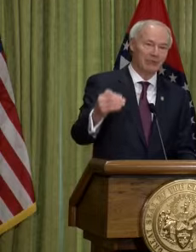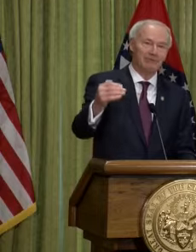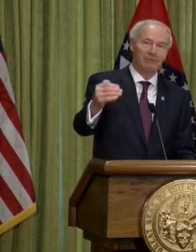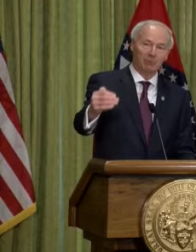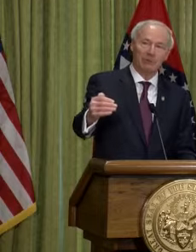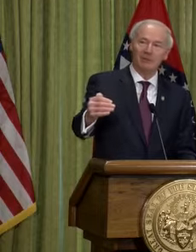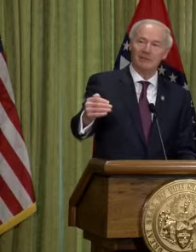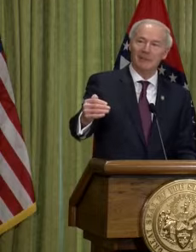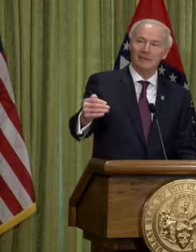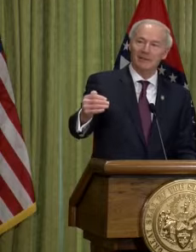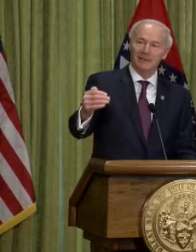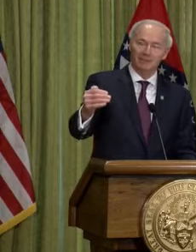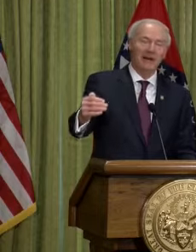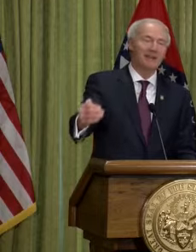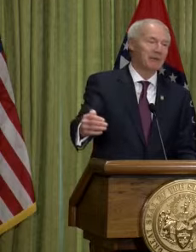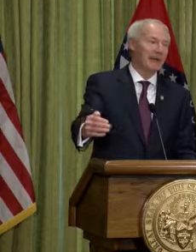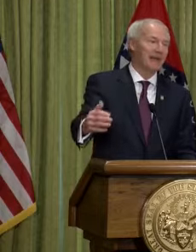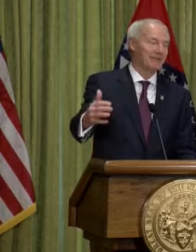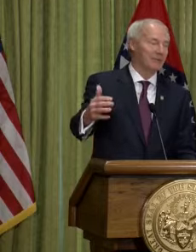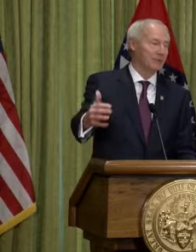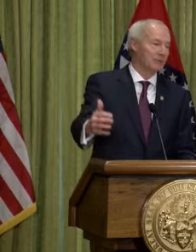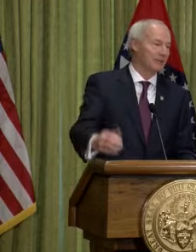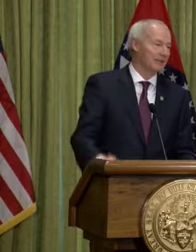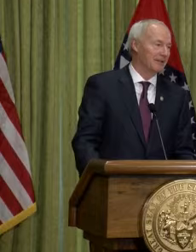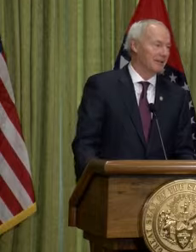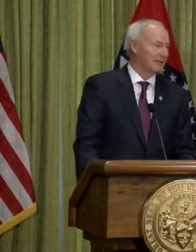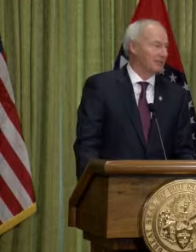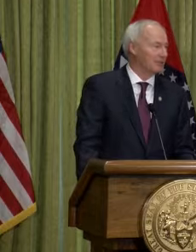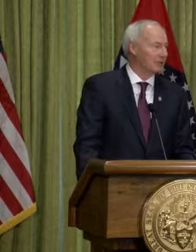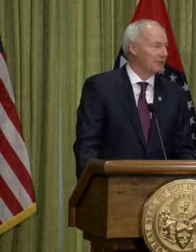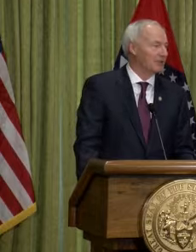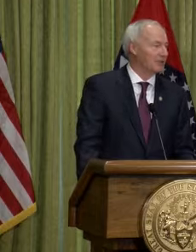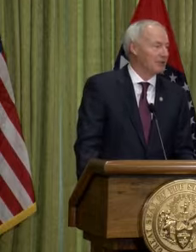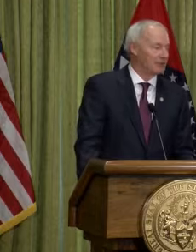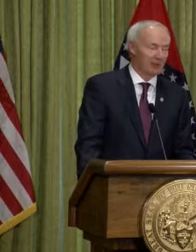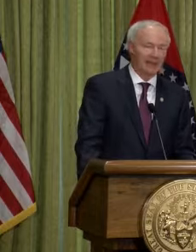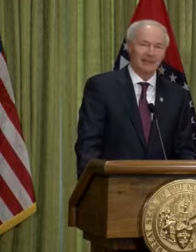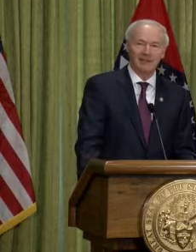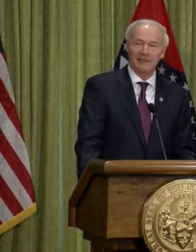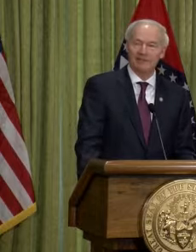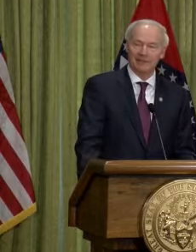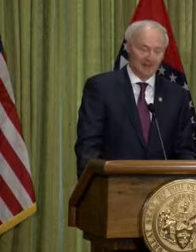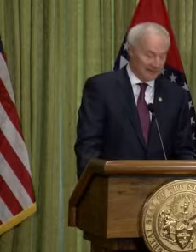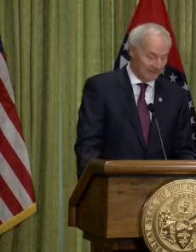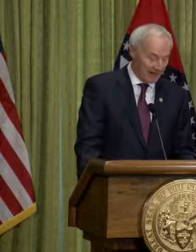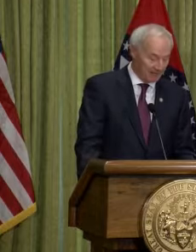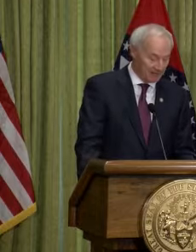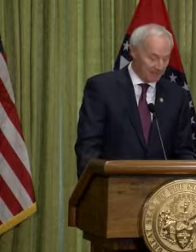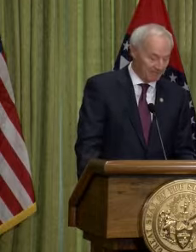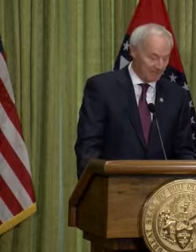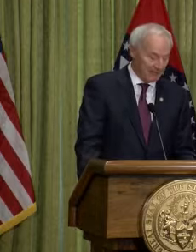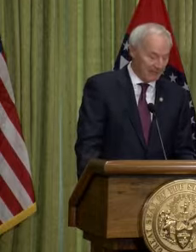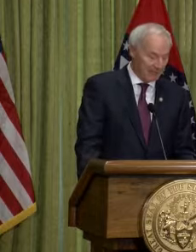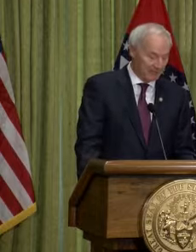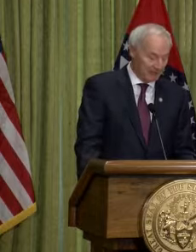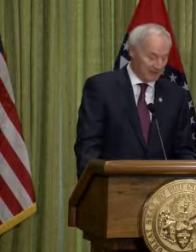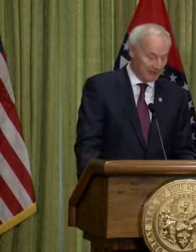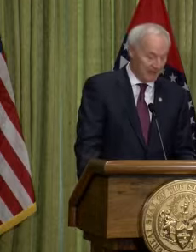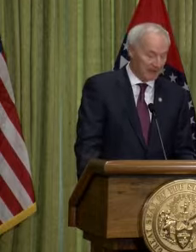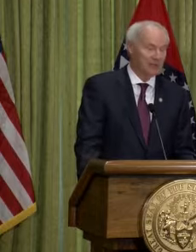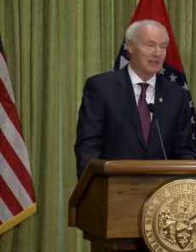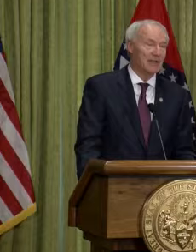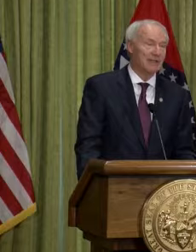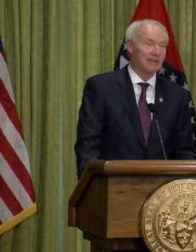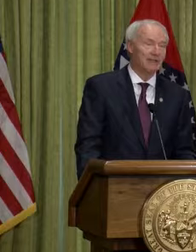and we believe that we're on the right path to reducing the spread of the virus, I'm